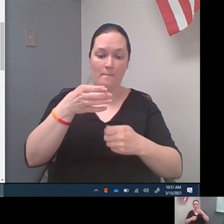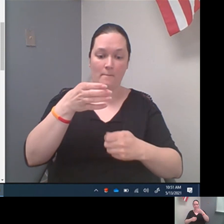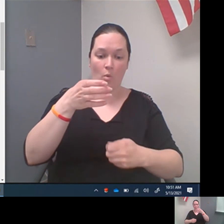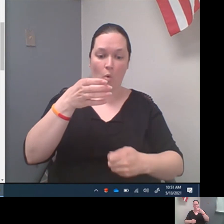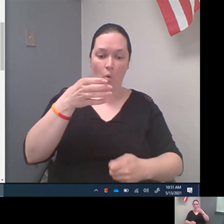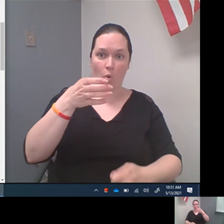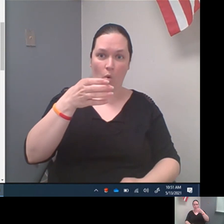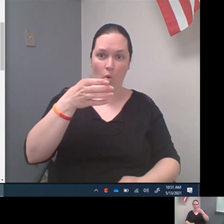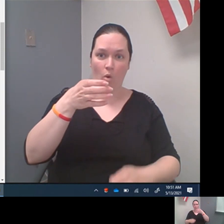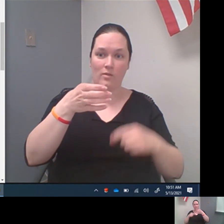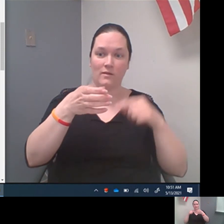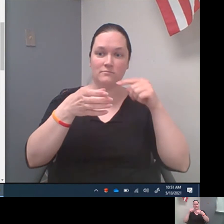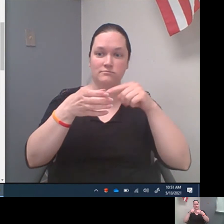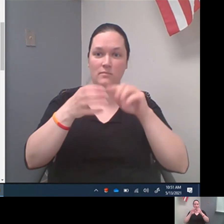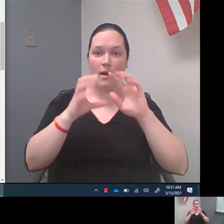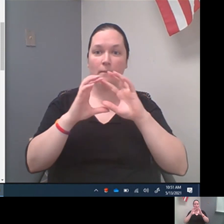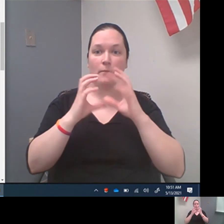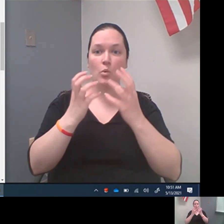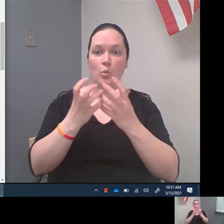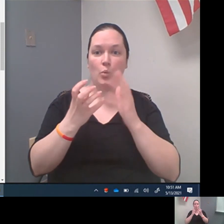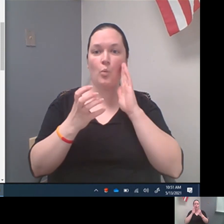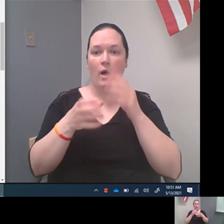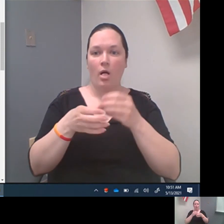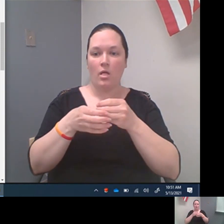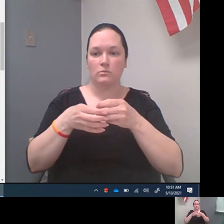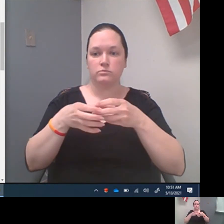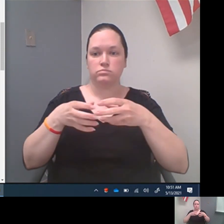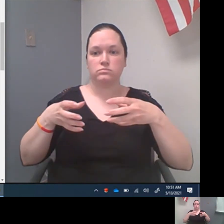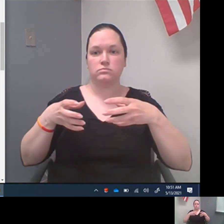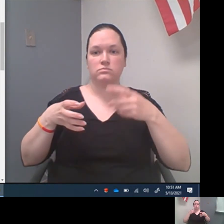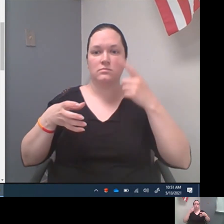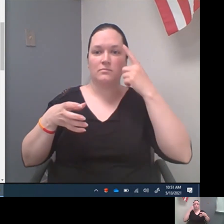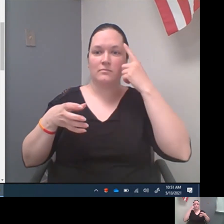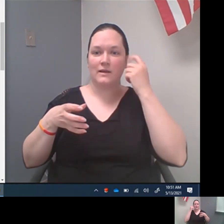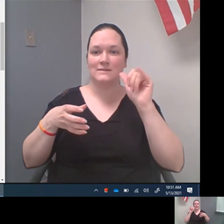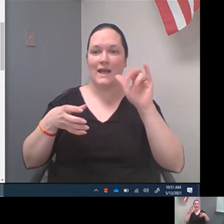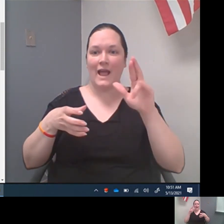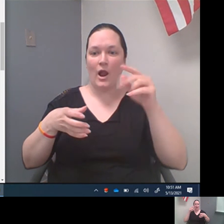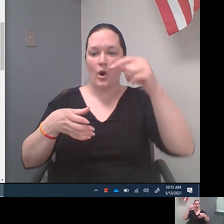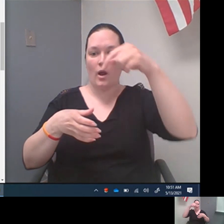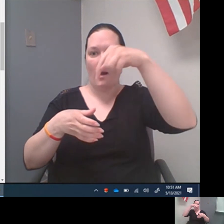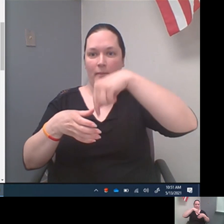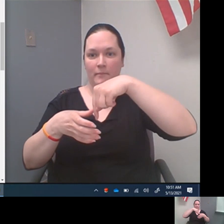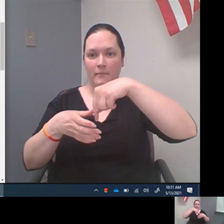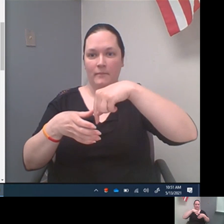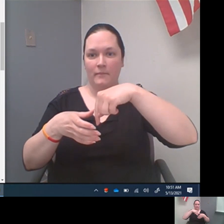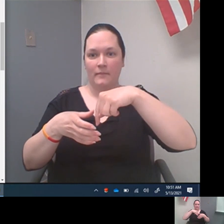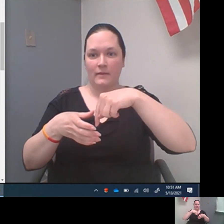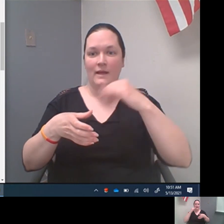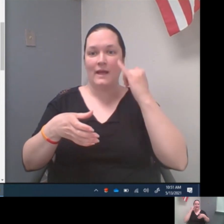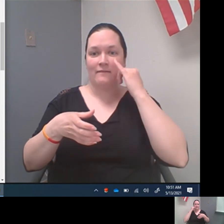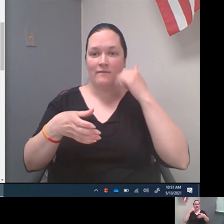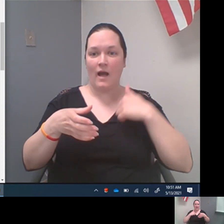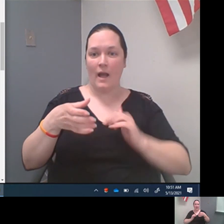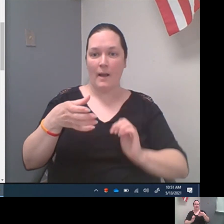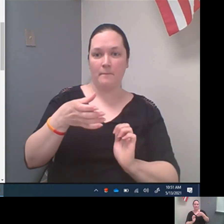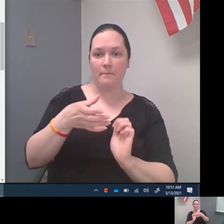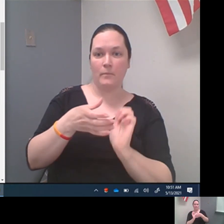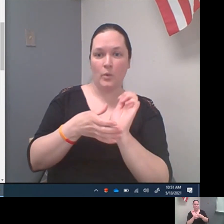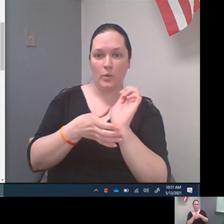that down, basically it's going to inflate the balloon because air is going to move in through here. So I decrease the pressure. And then